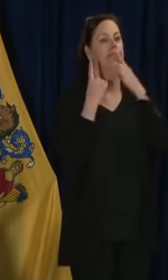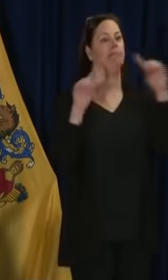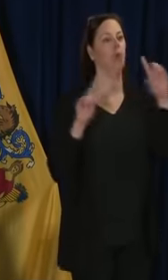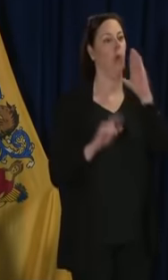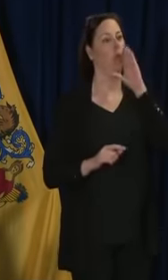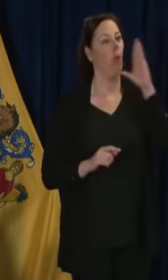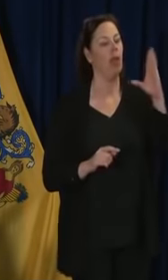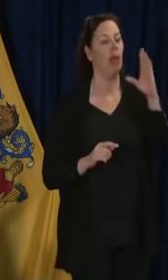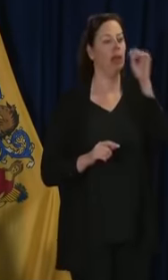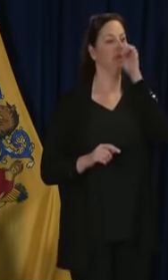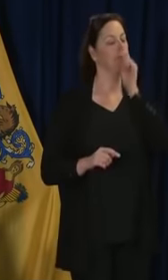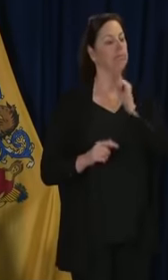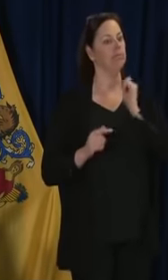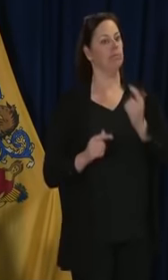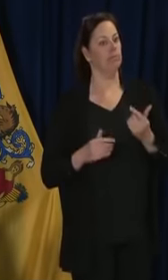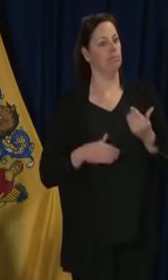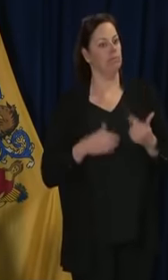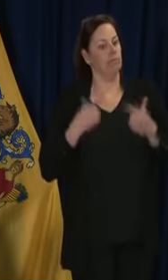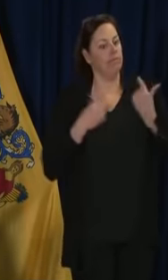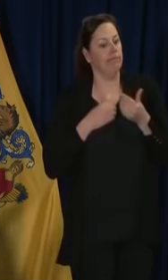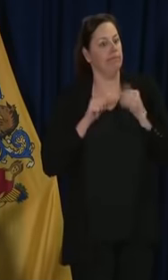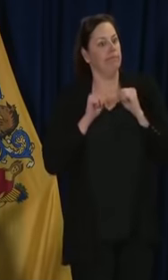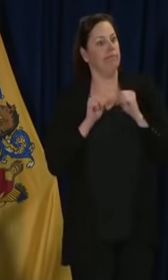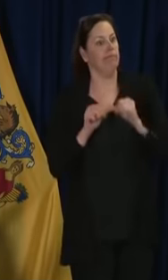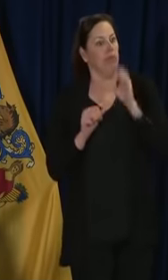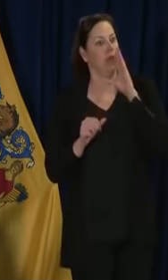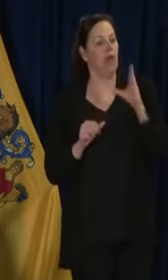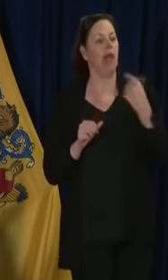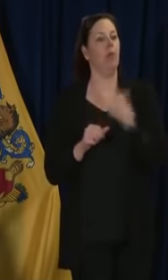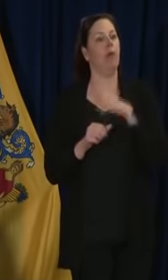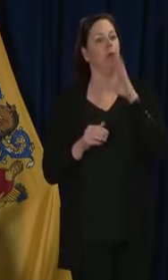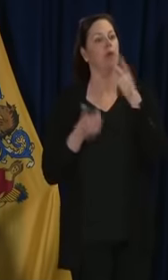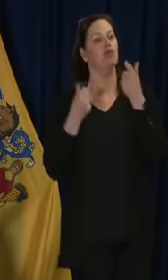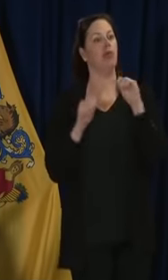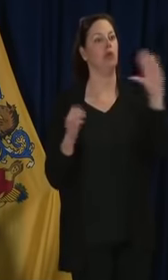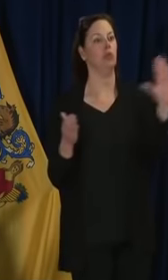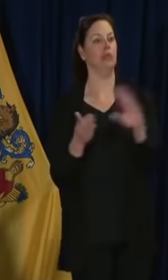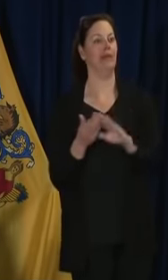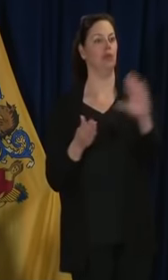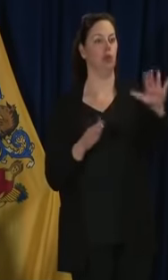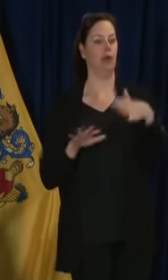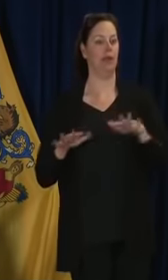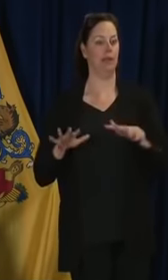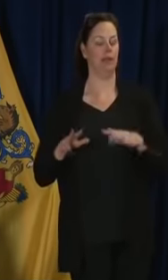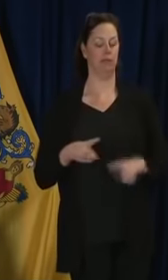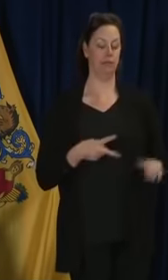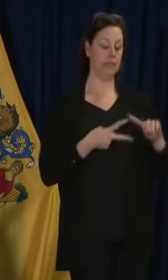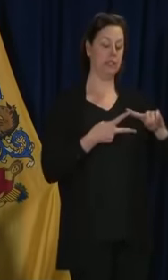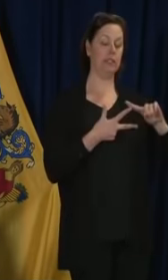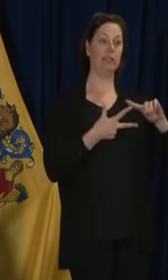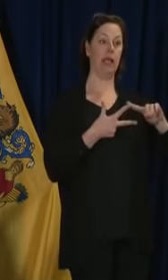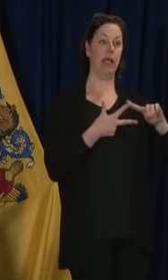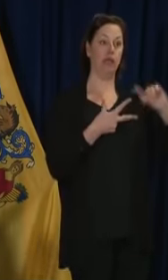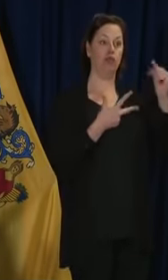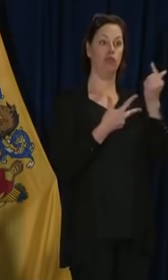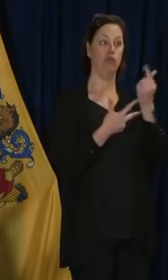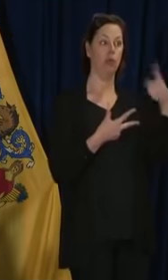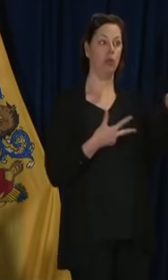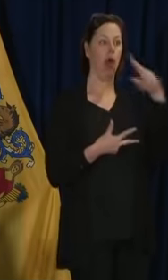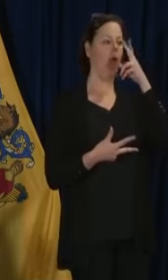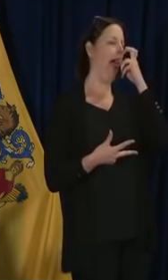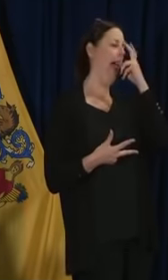we can to lower your anxiety. The second group I want to address are those who don't believe. I'm